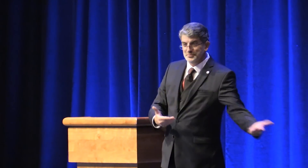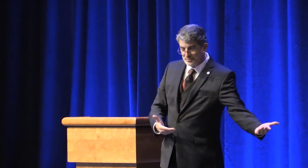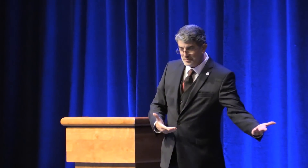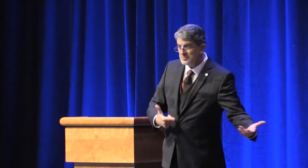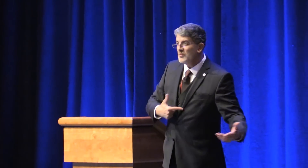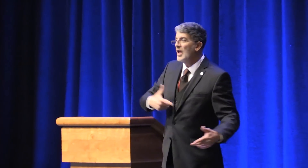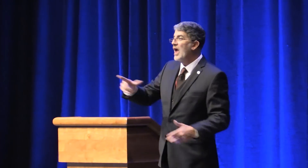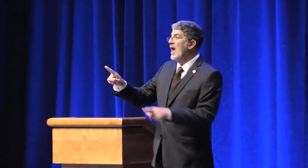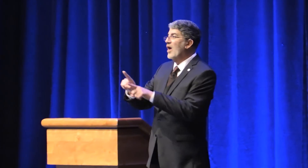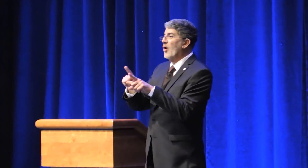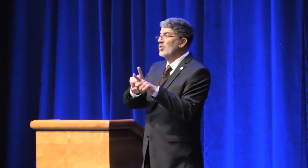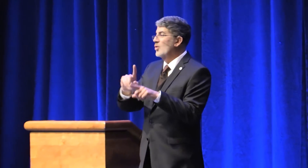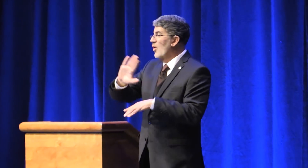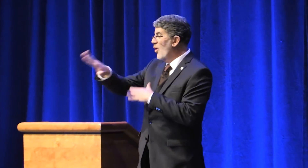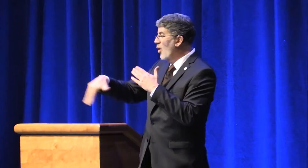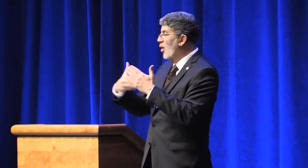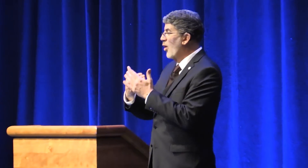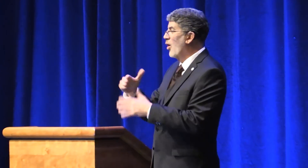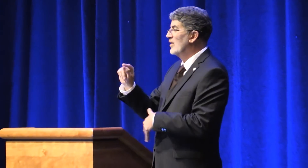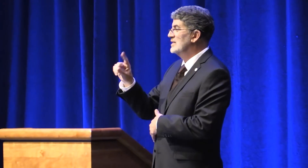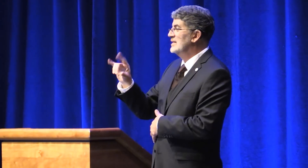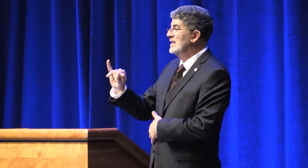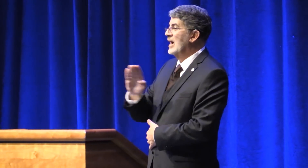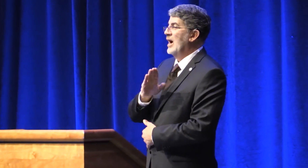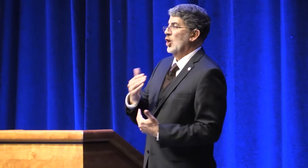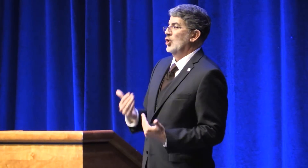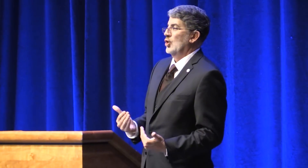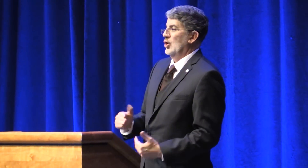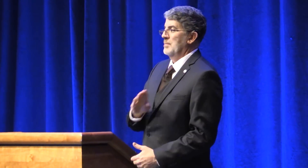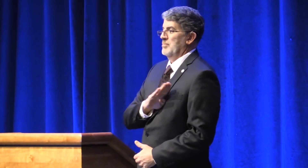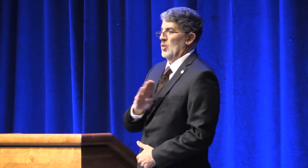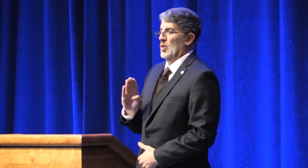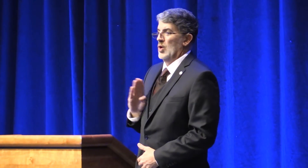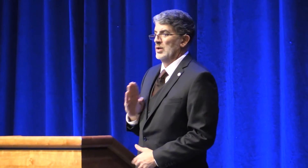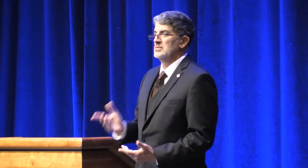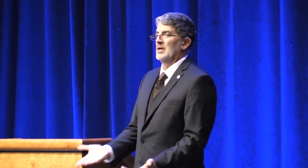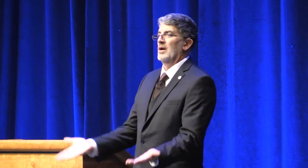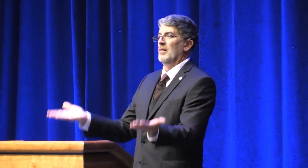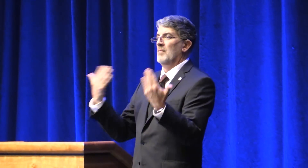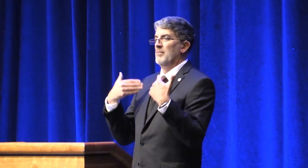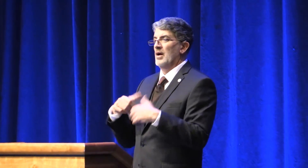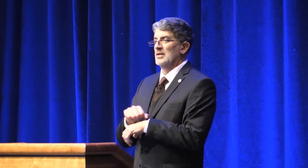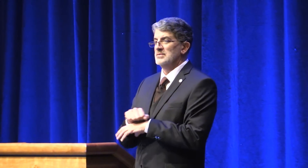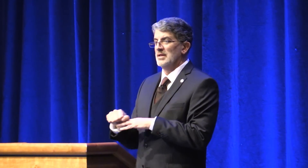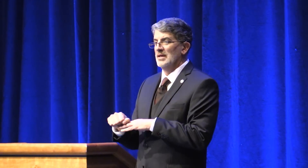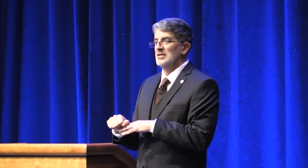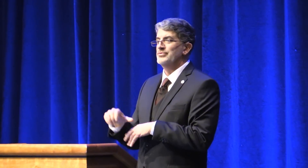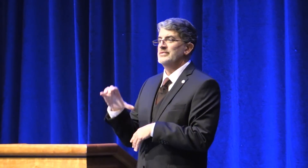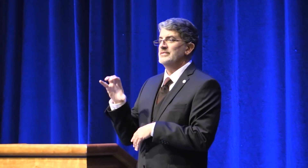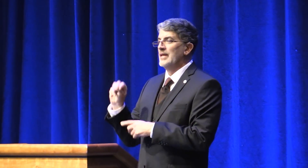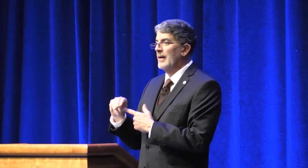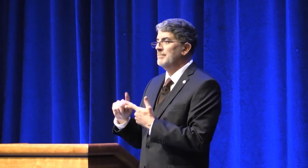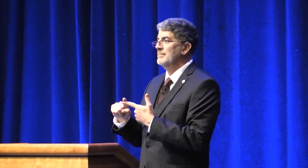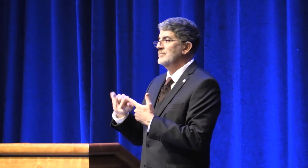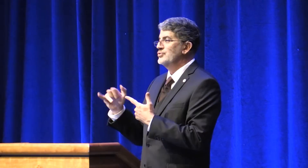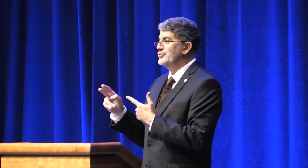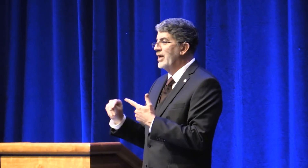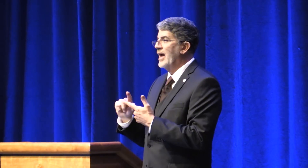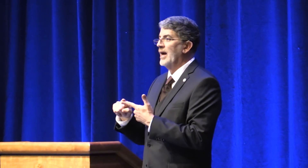ask Sheila to join us on the stage, and all of the TDI current board members, please come to